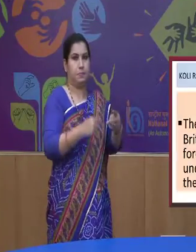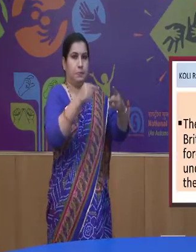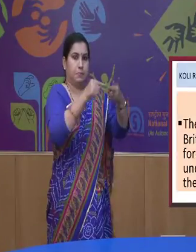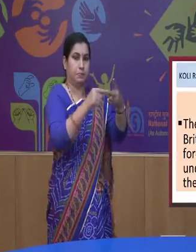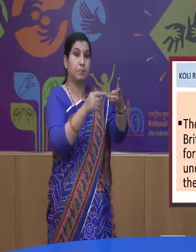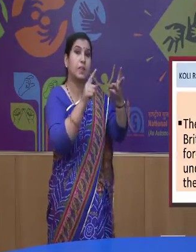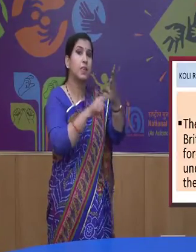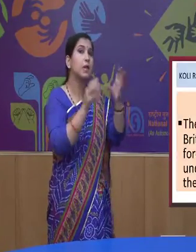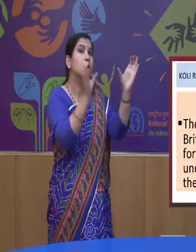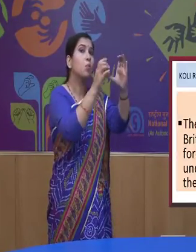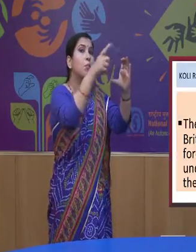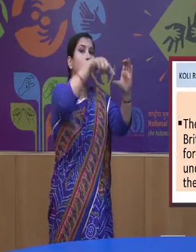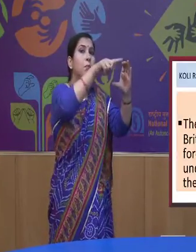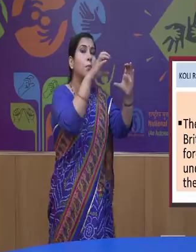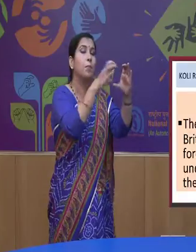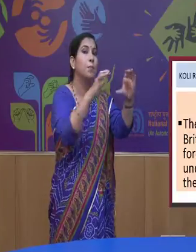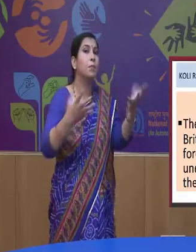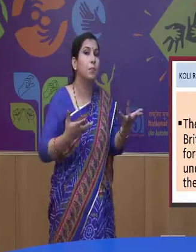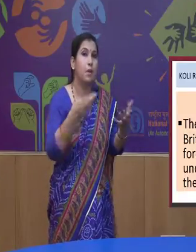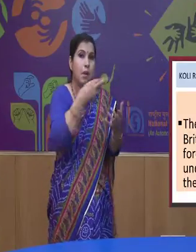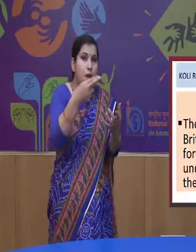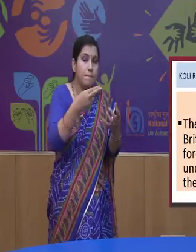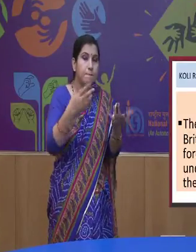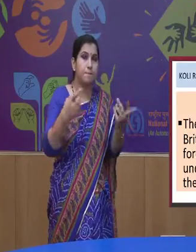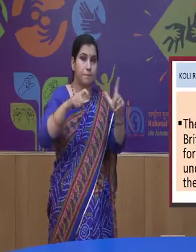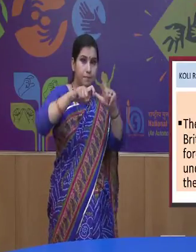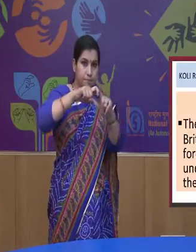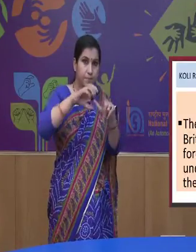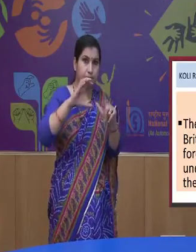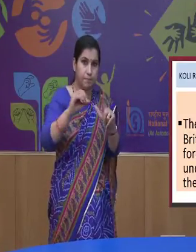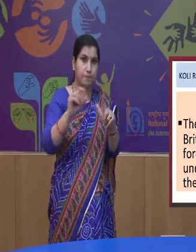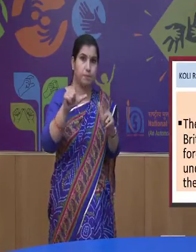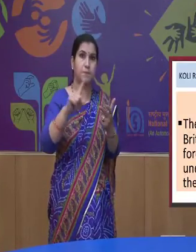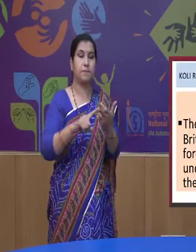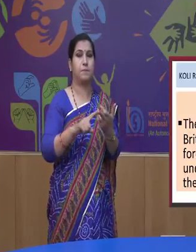The third group of people, named as Koli,